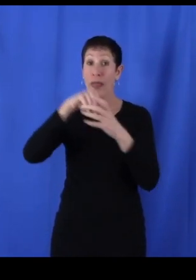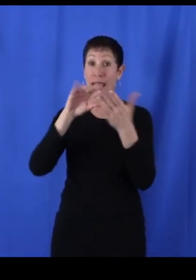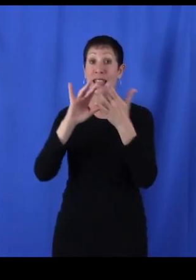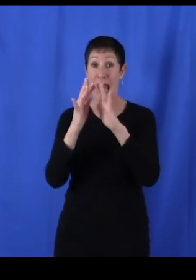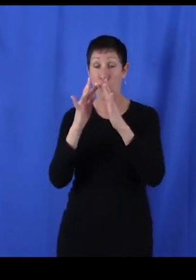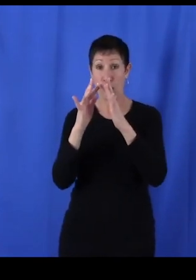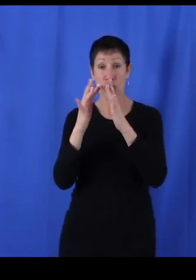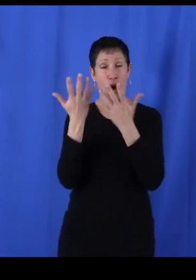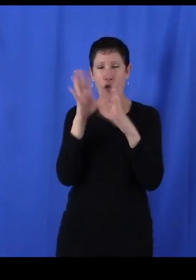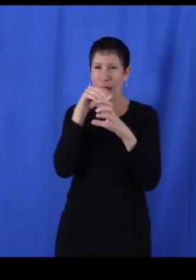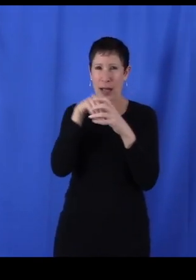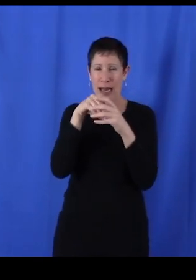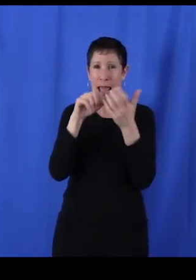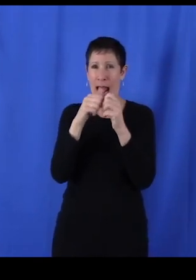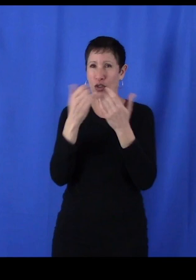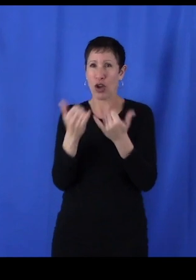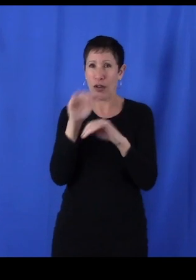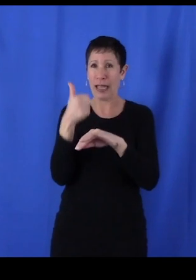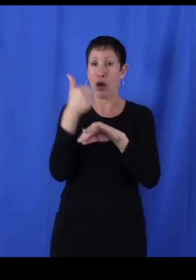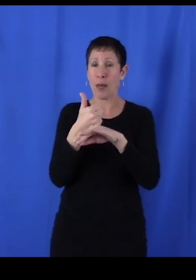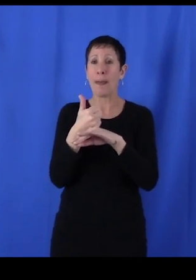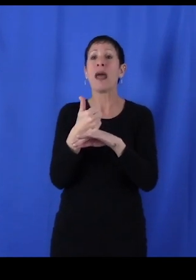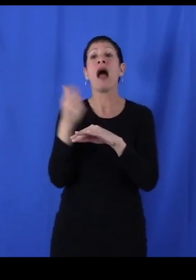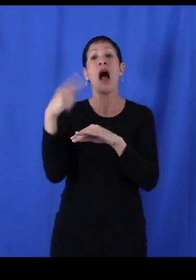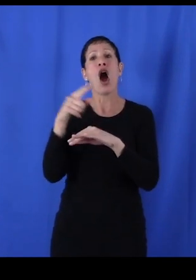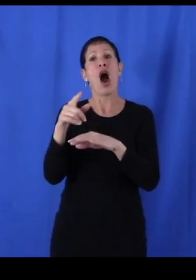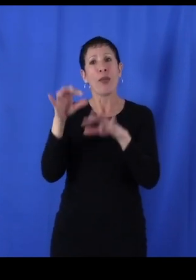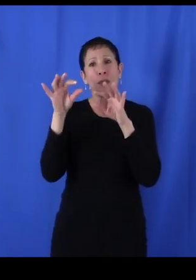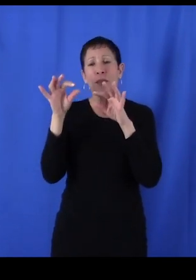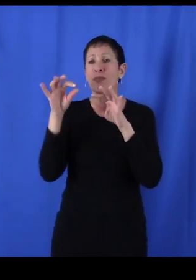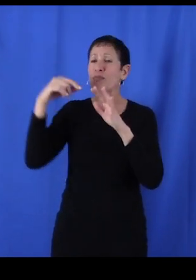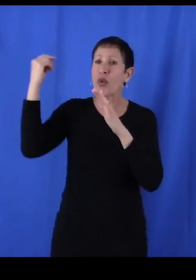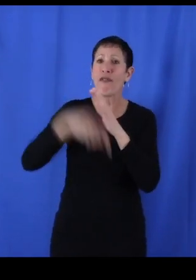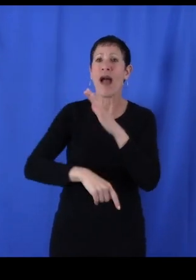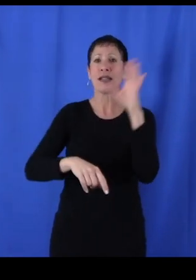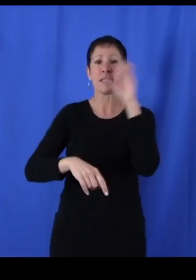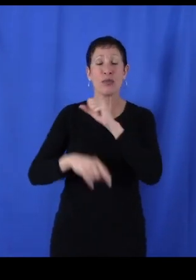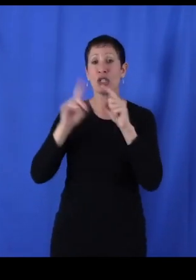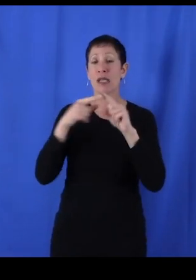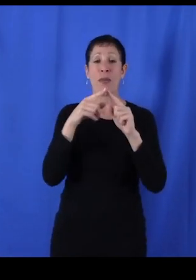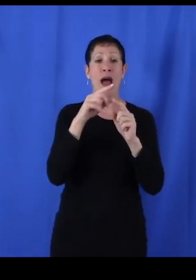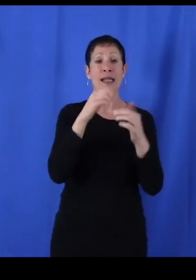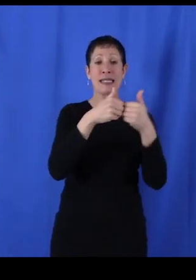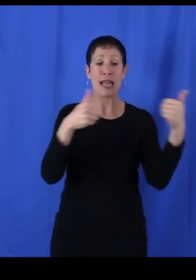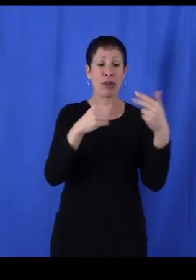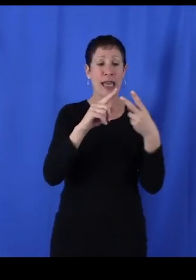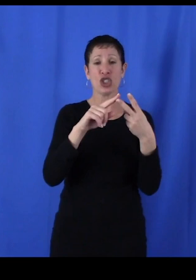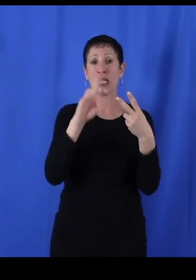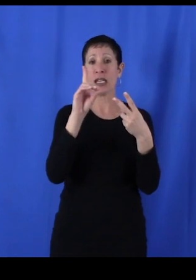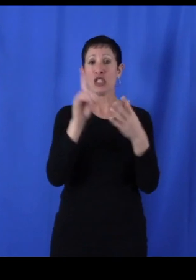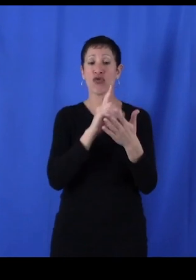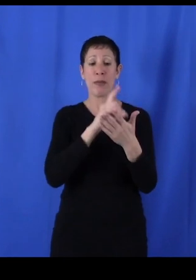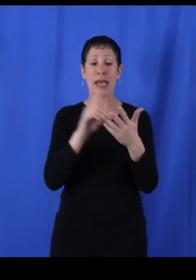within networks, as they're currently configured, are profound assumptions of segregation, discrimination,